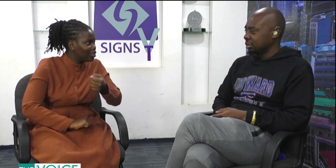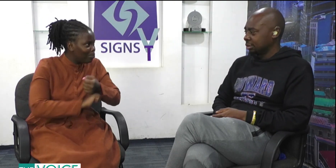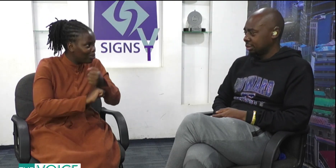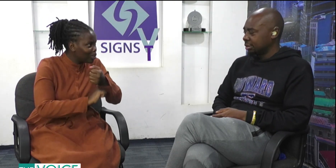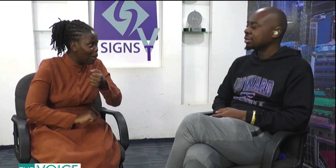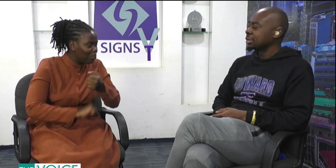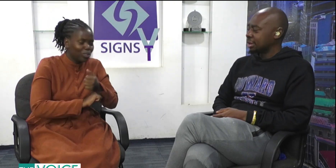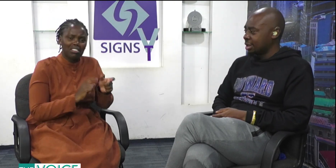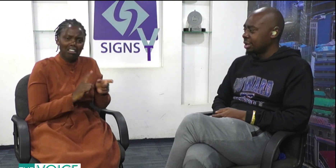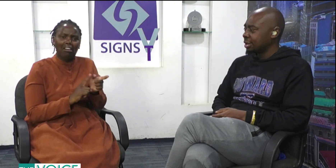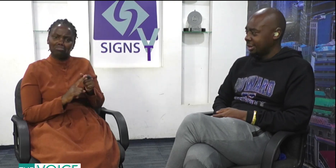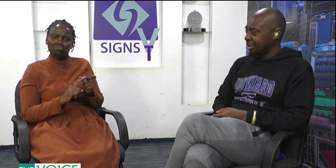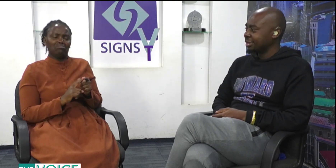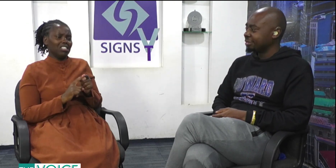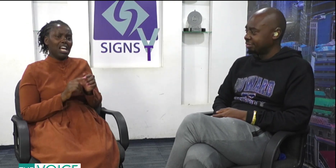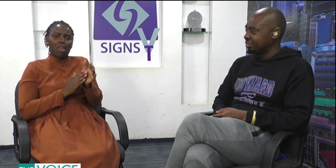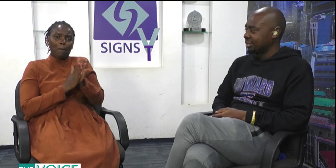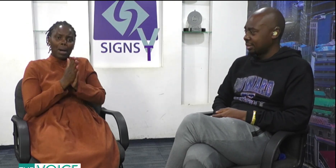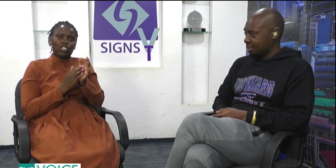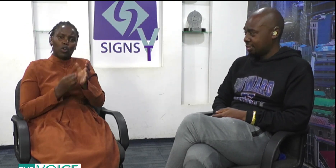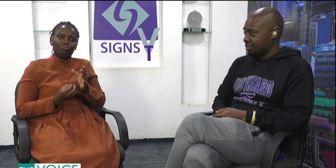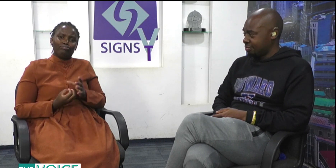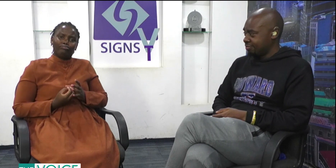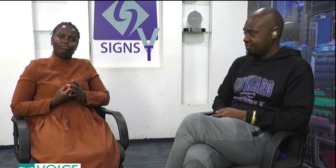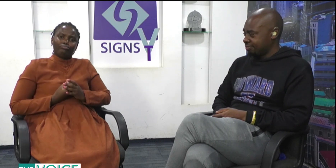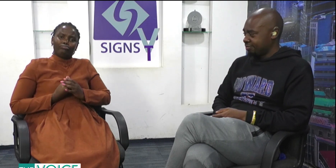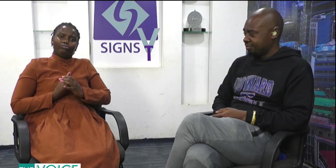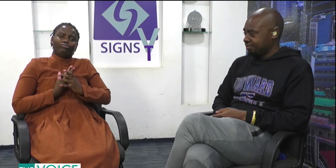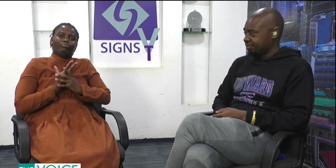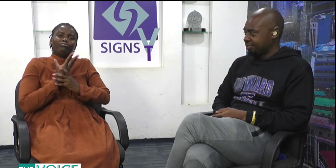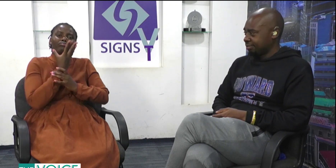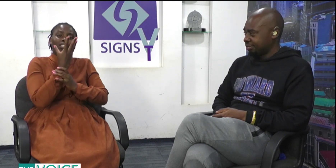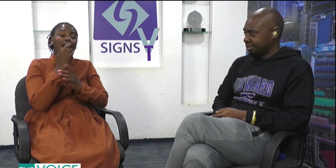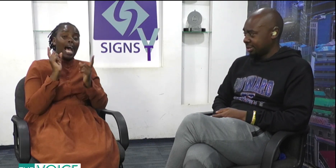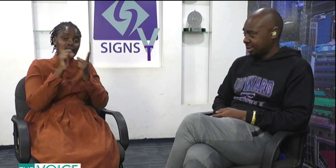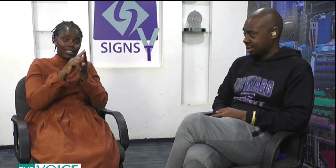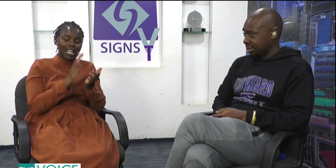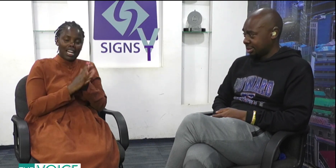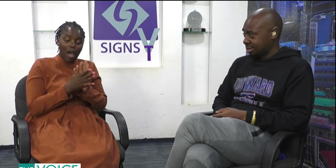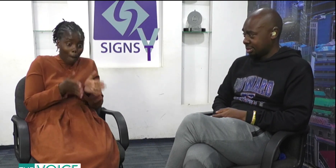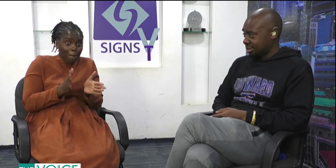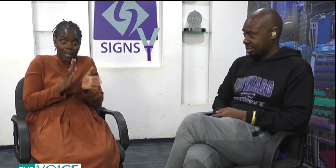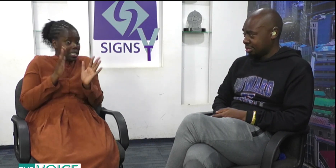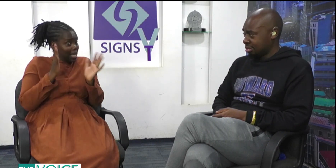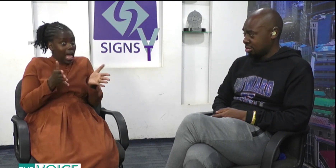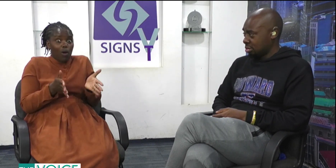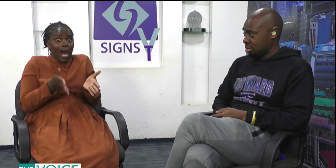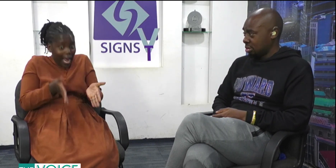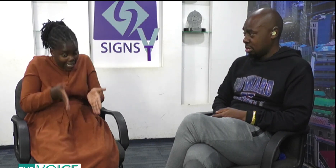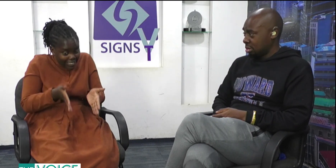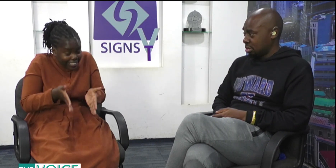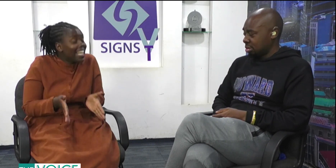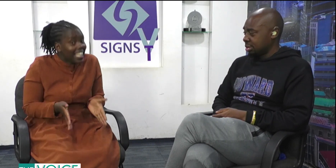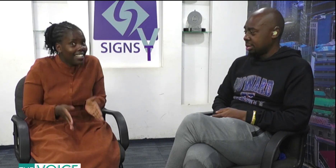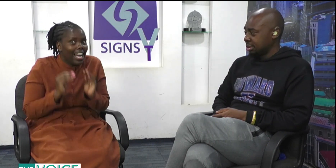he got a lot of support, and the passion continued to grow.